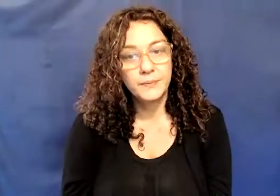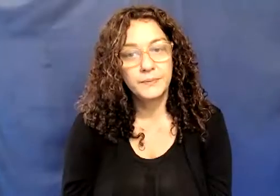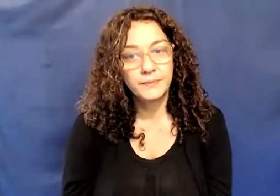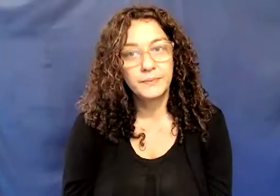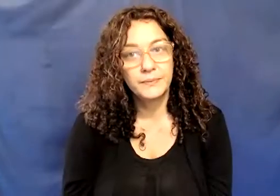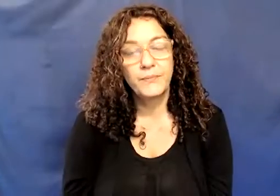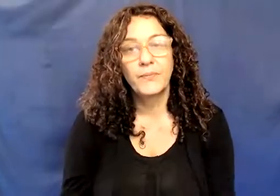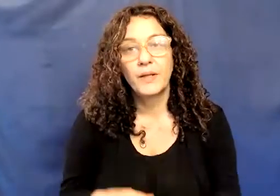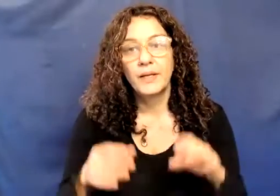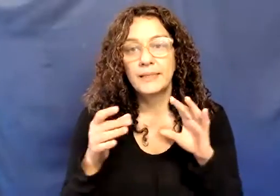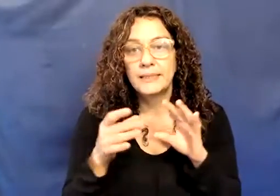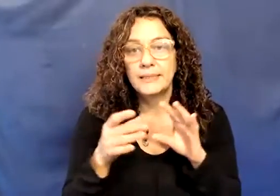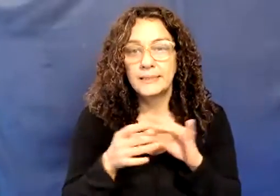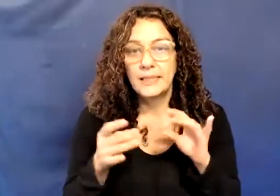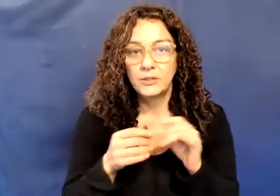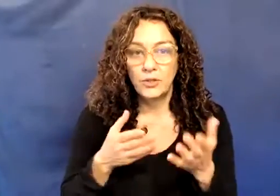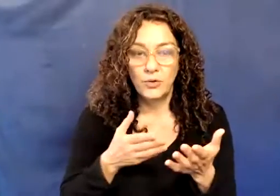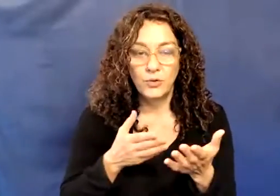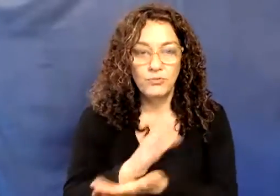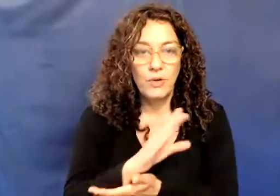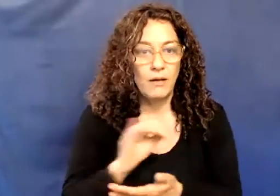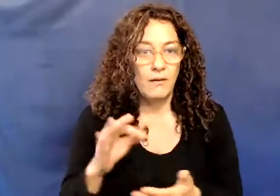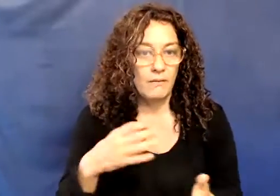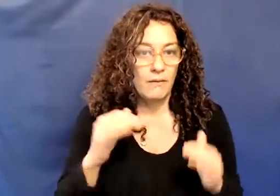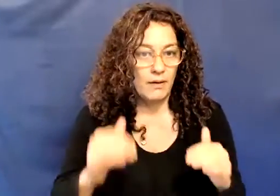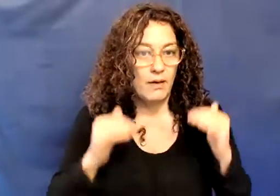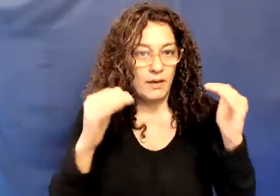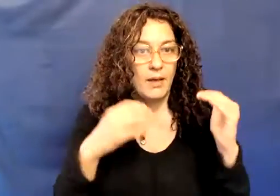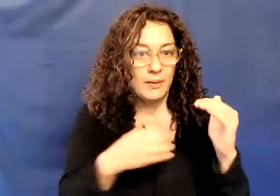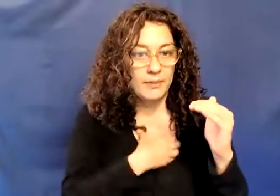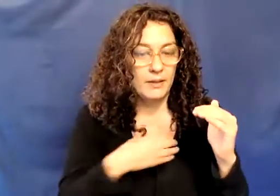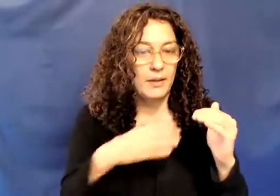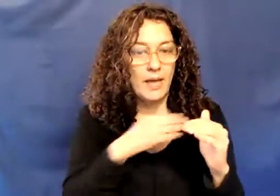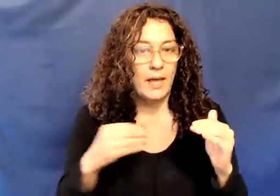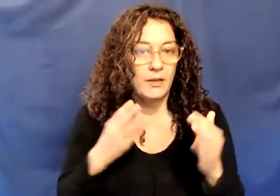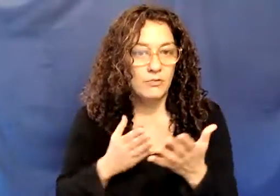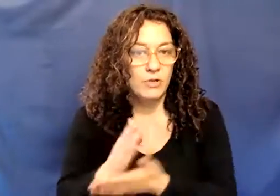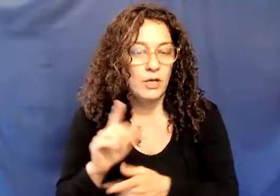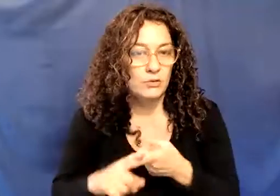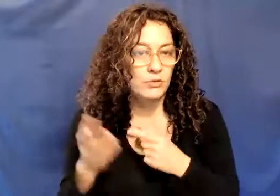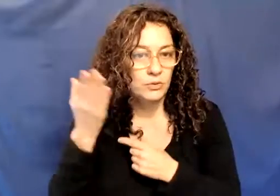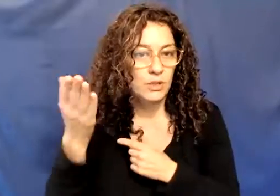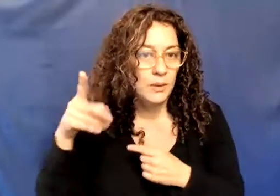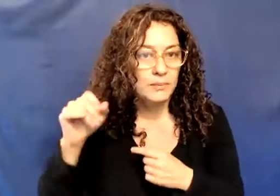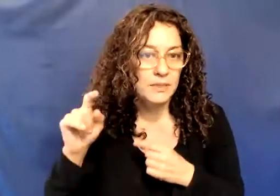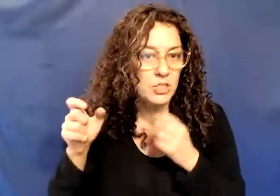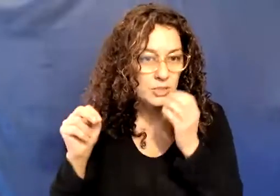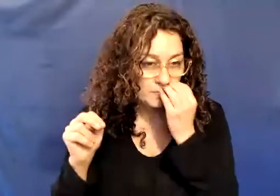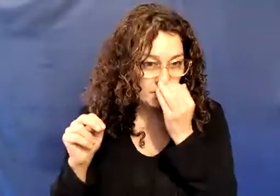the right of appeal and the right of petition. And I'll just read concept 5 really